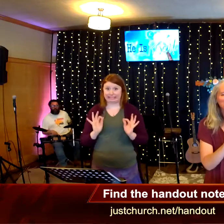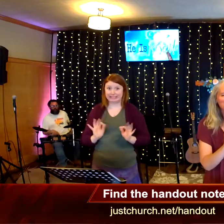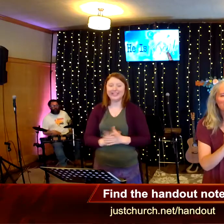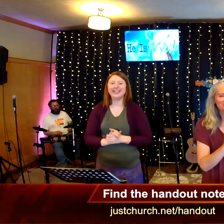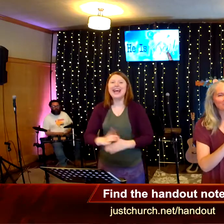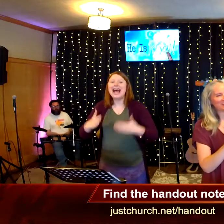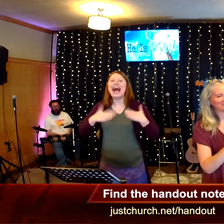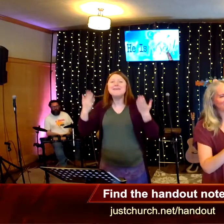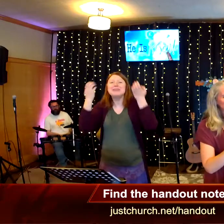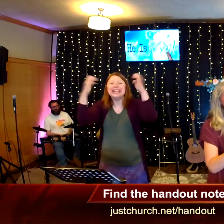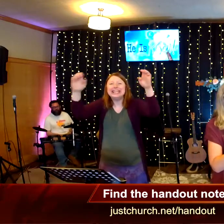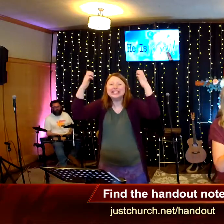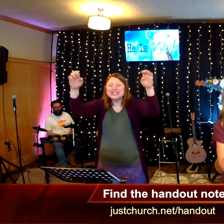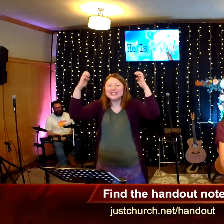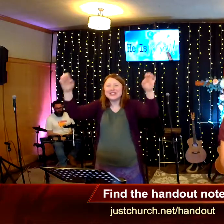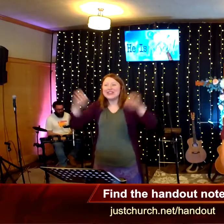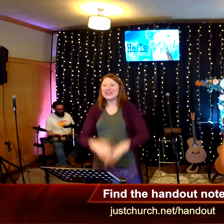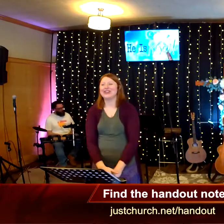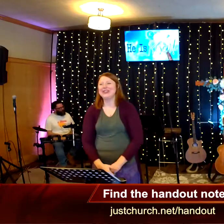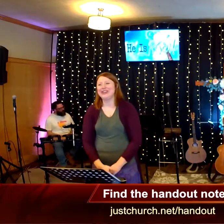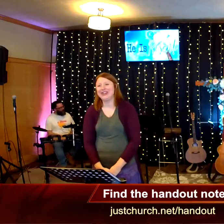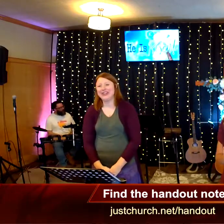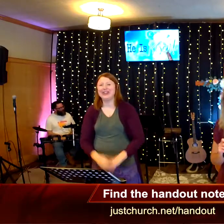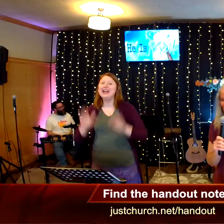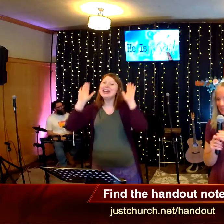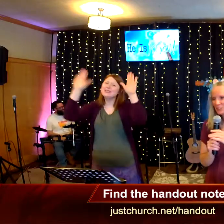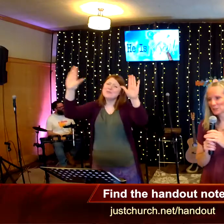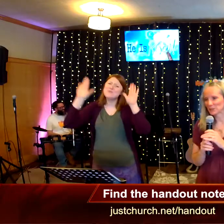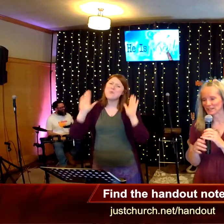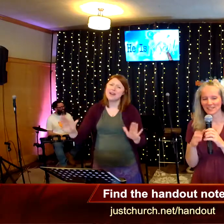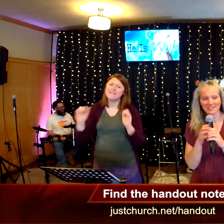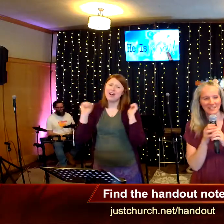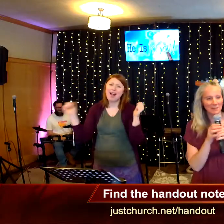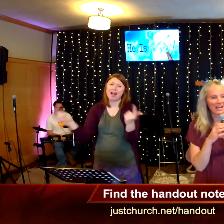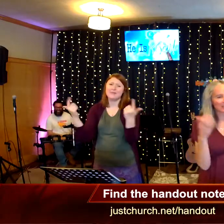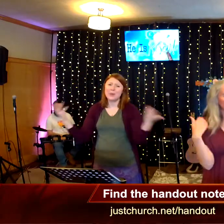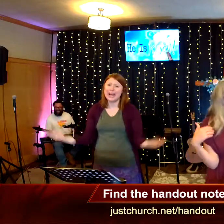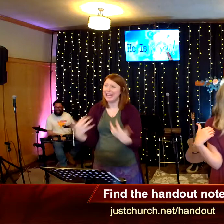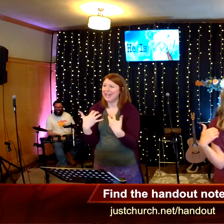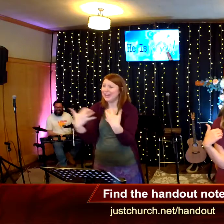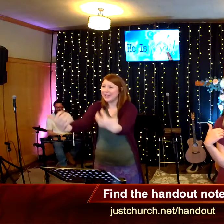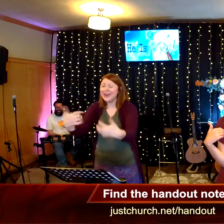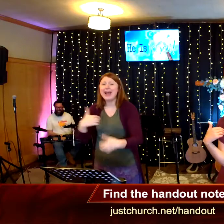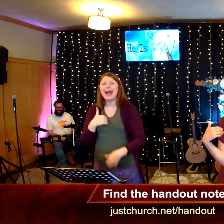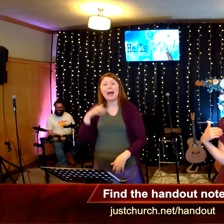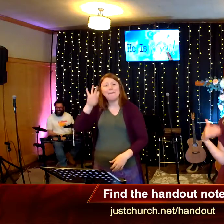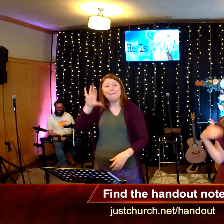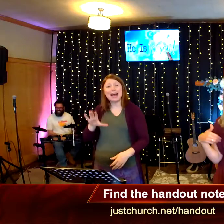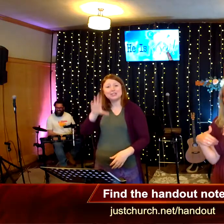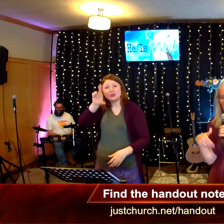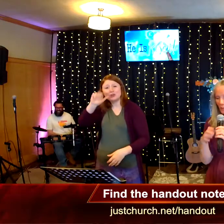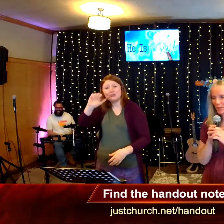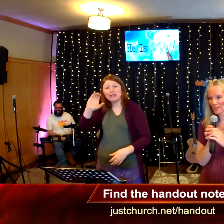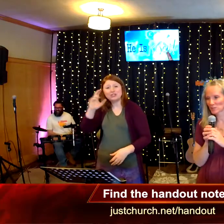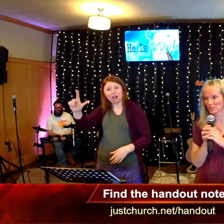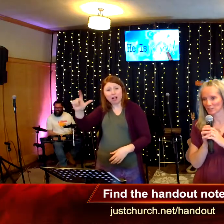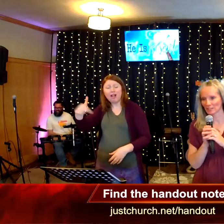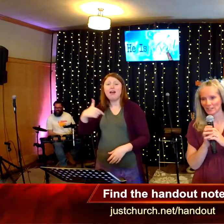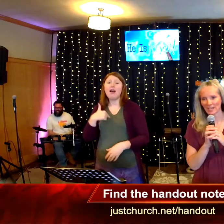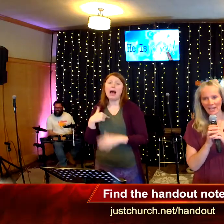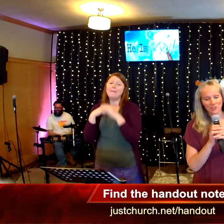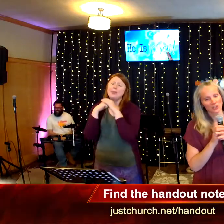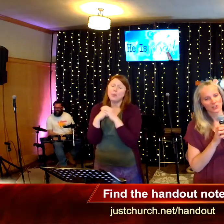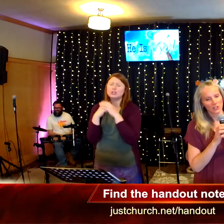Happy Easter, everyone. It is wonderful to have you here with us. I am Pastor Rachel. I'm the worship and teaching pastor